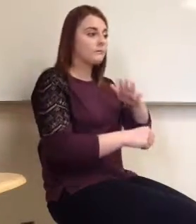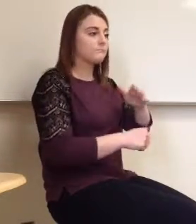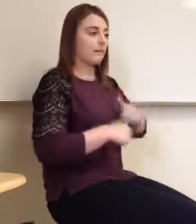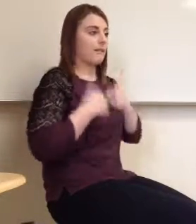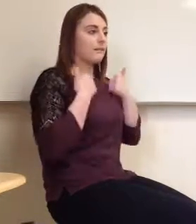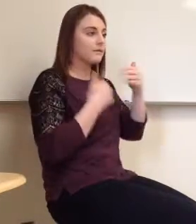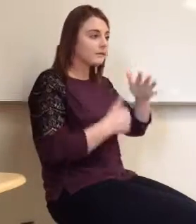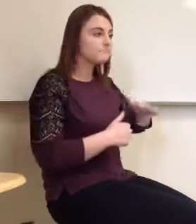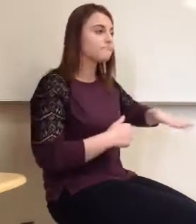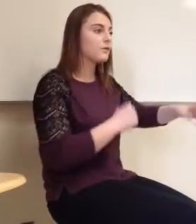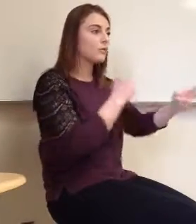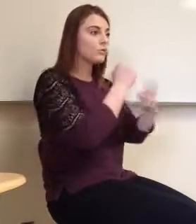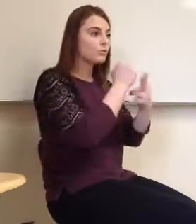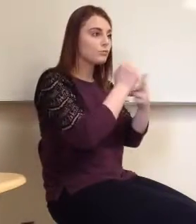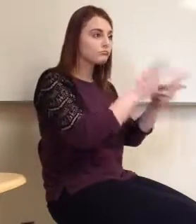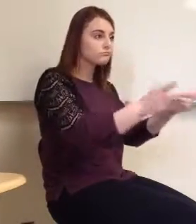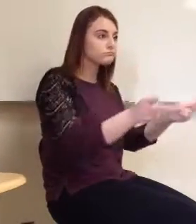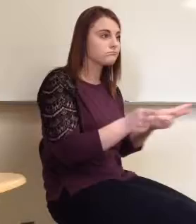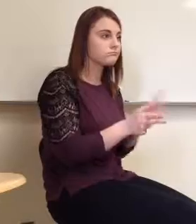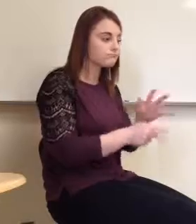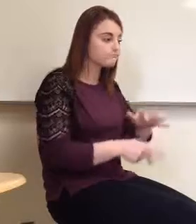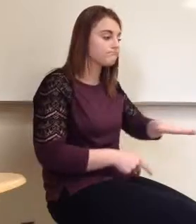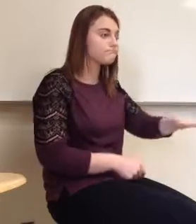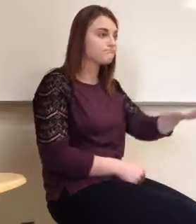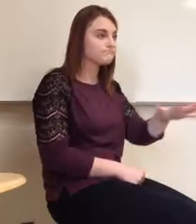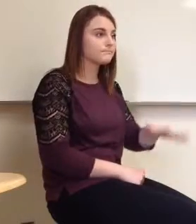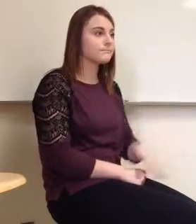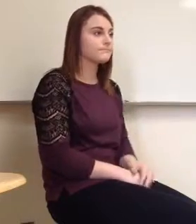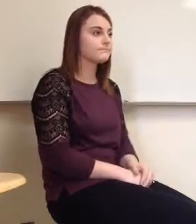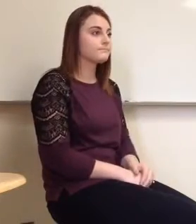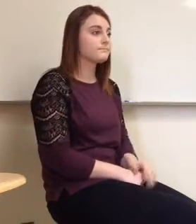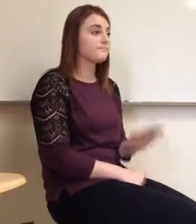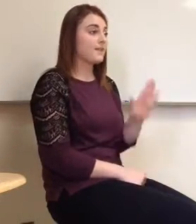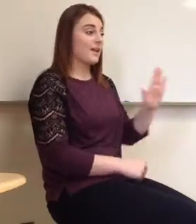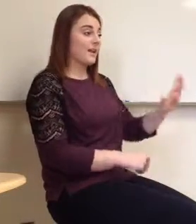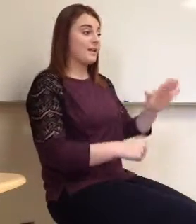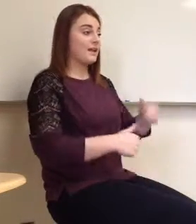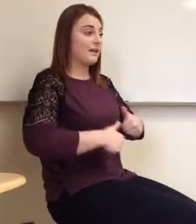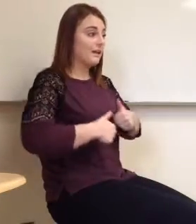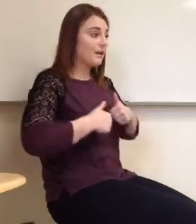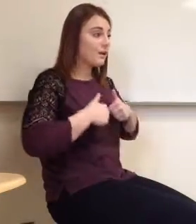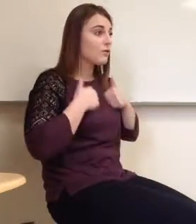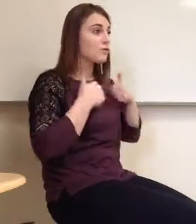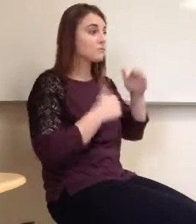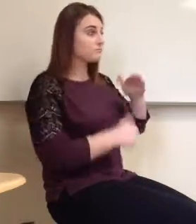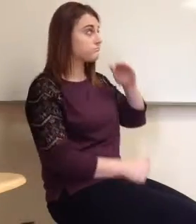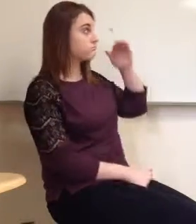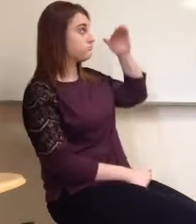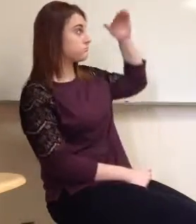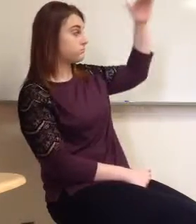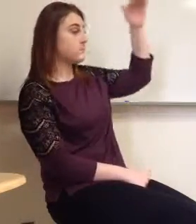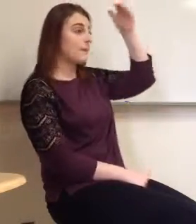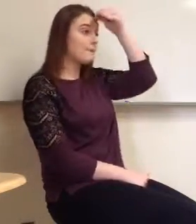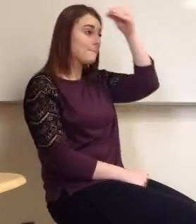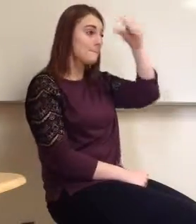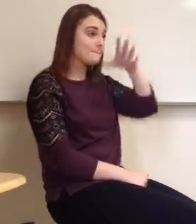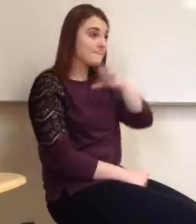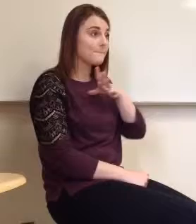oddity. He grows into a man who often speaks of his childhood in the third person. So